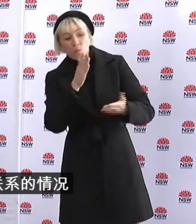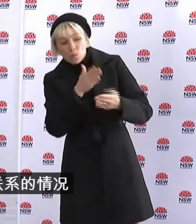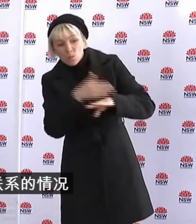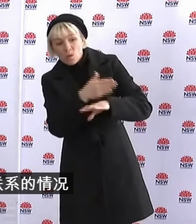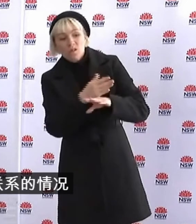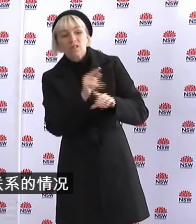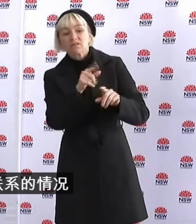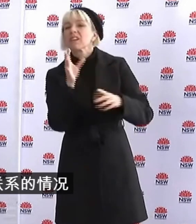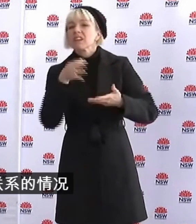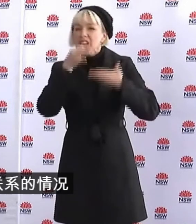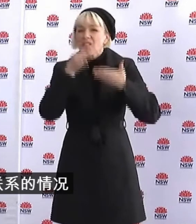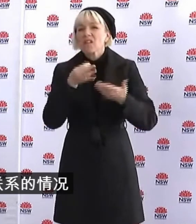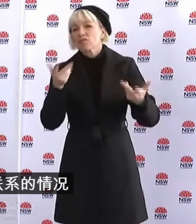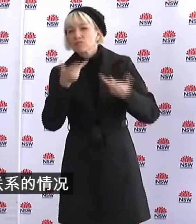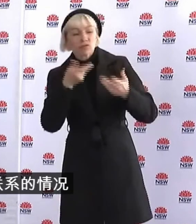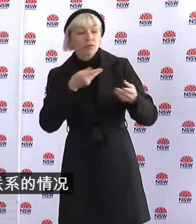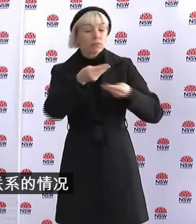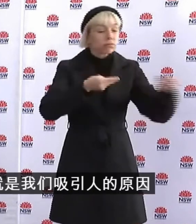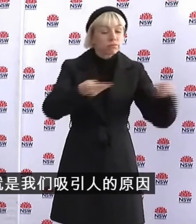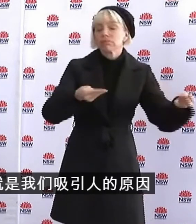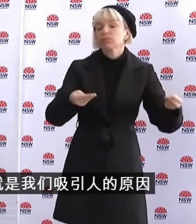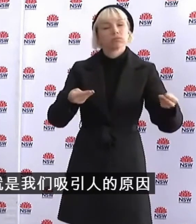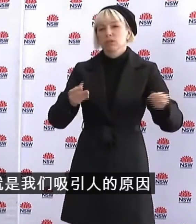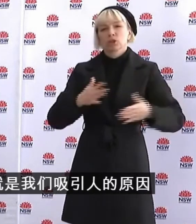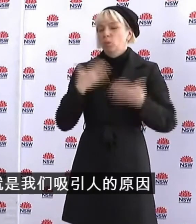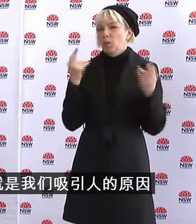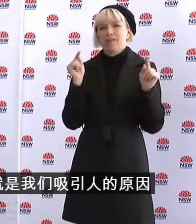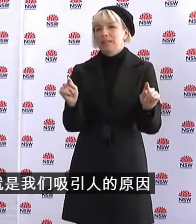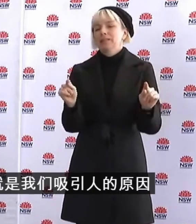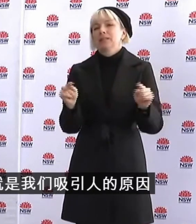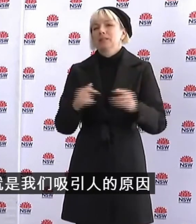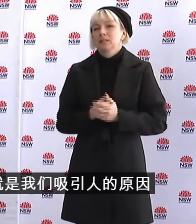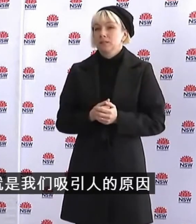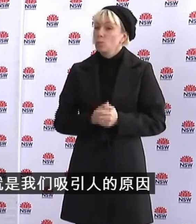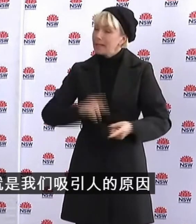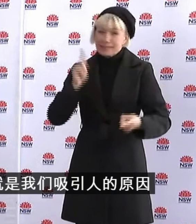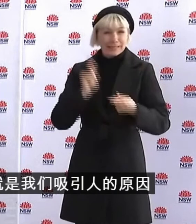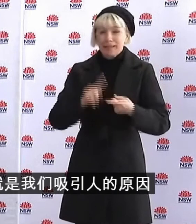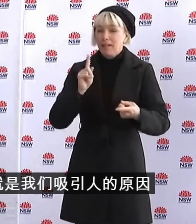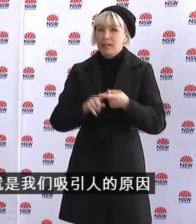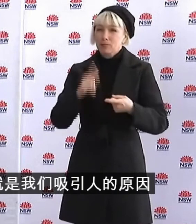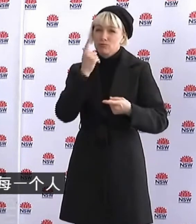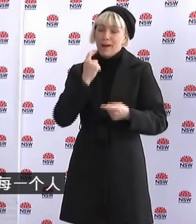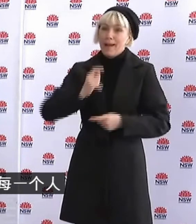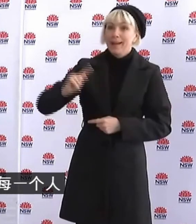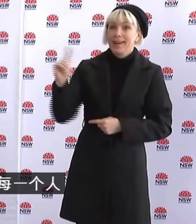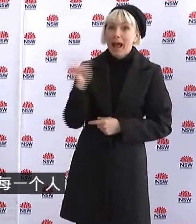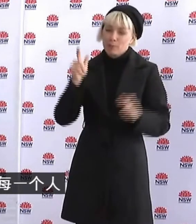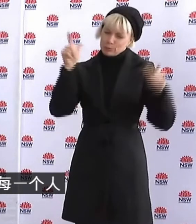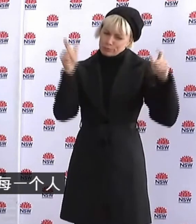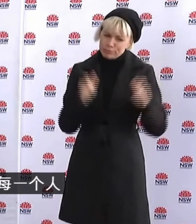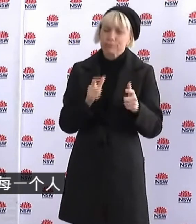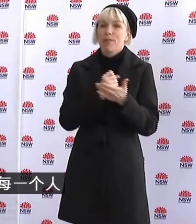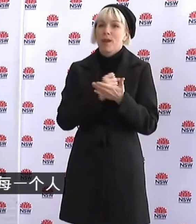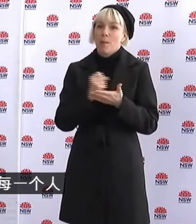And that is a situation that we need to break the nexus of. And we haven't broken it in the way we need to. And that is why we're appealing to the public, we're